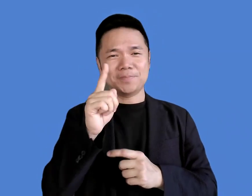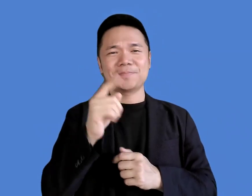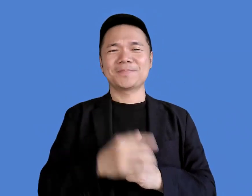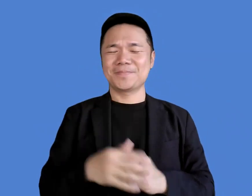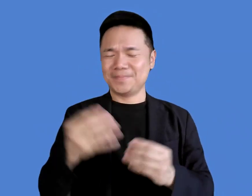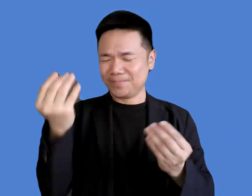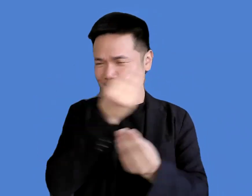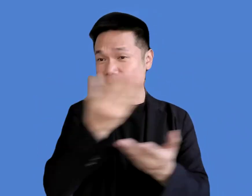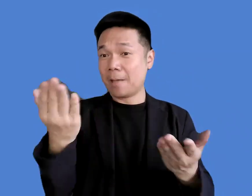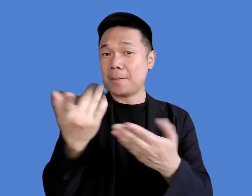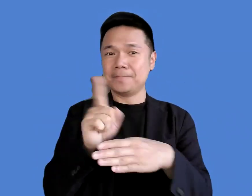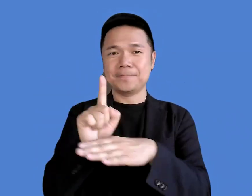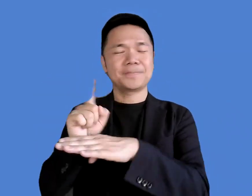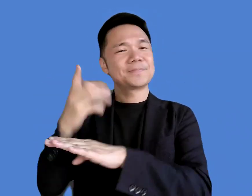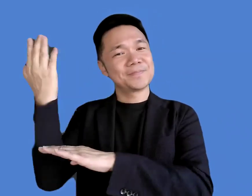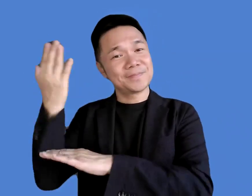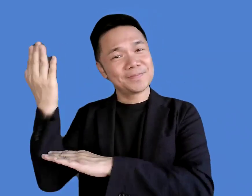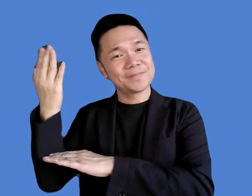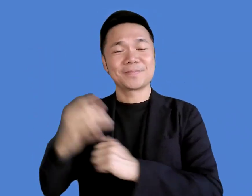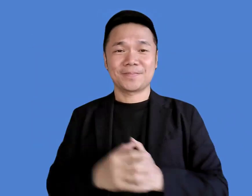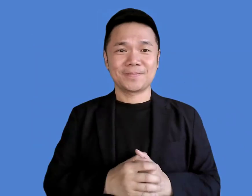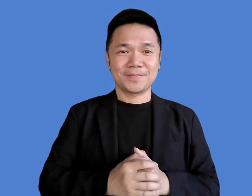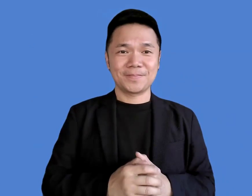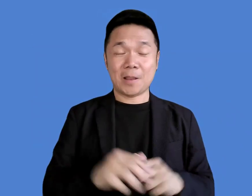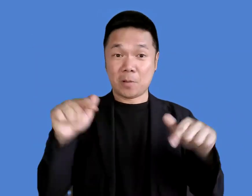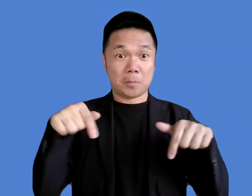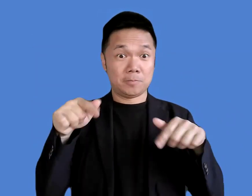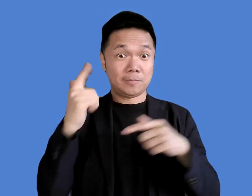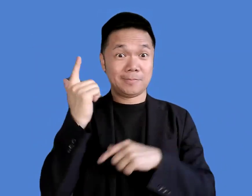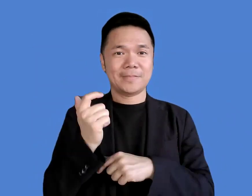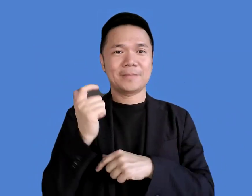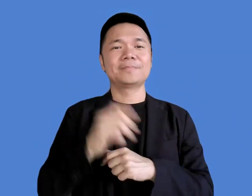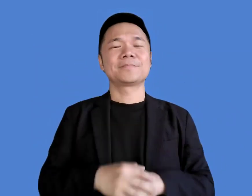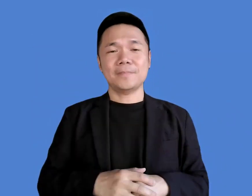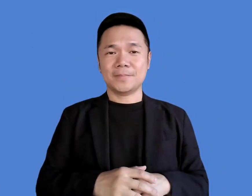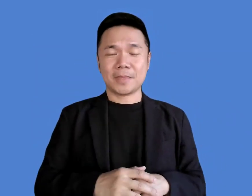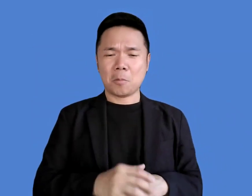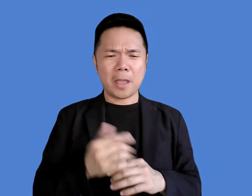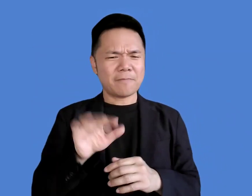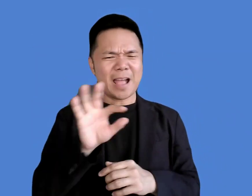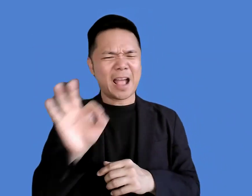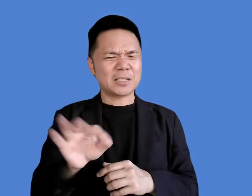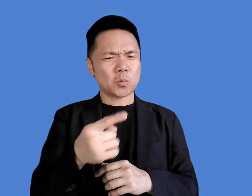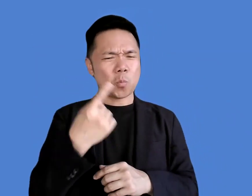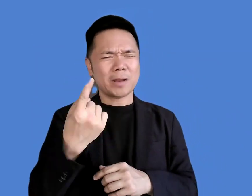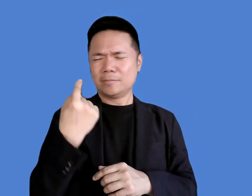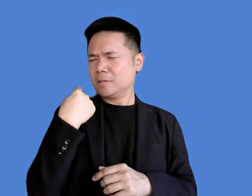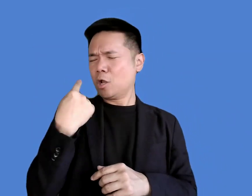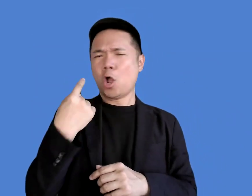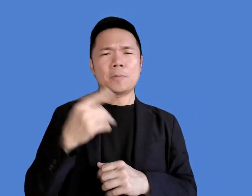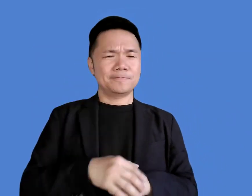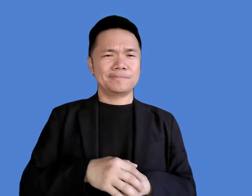of our great speakers to really kick us off in this space. We asked some of you a question on social media. So kind